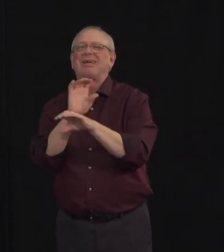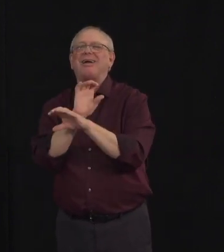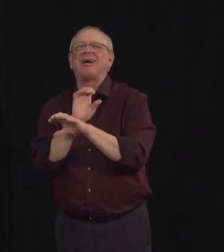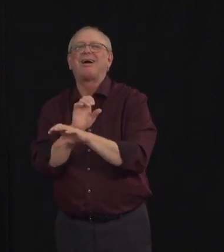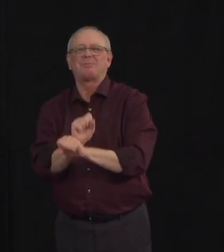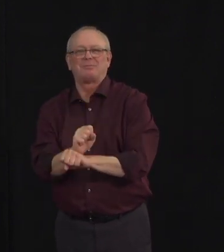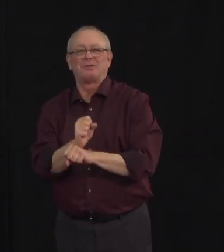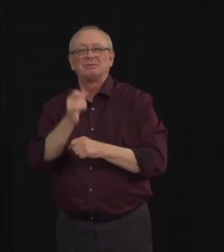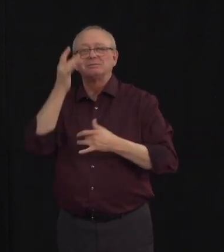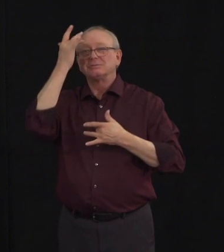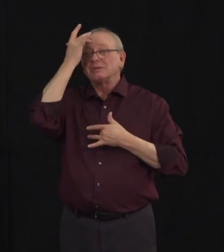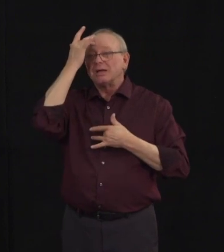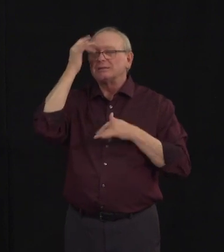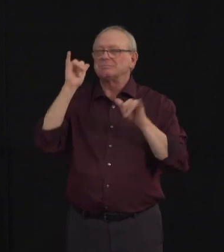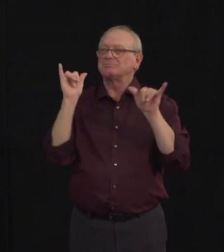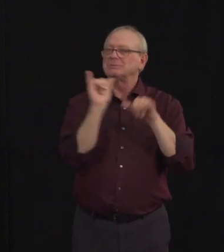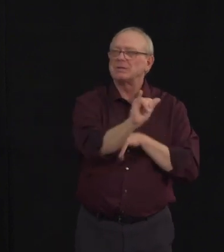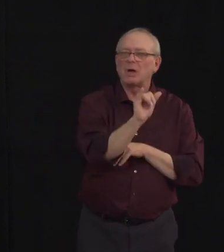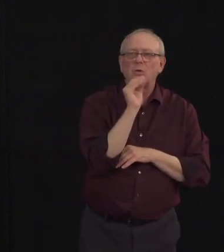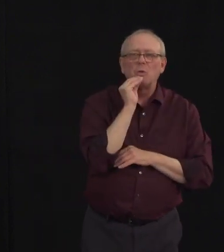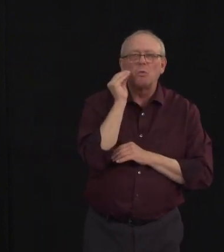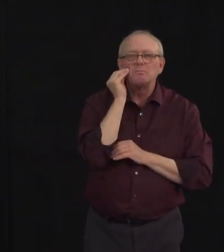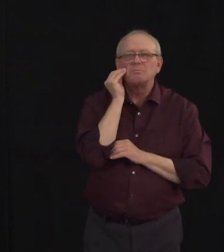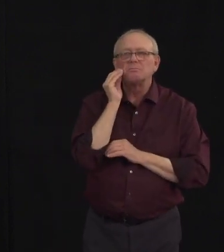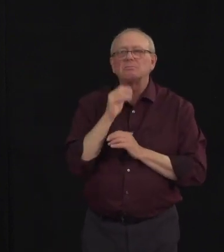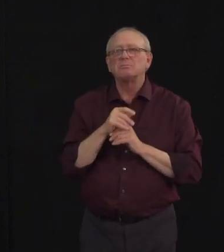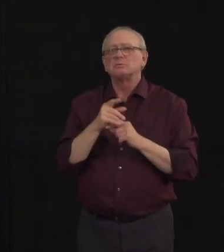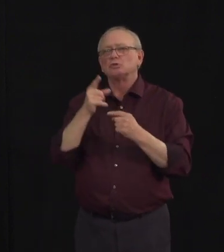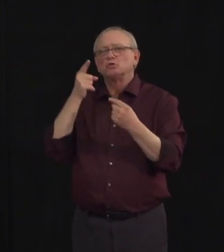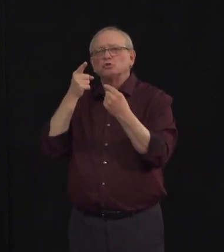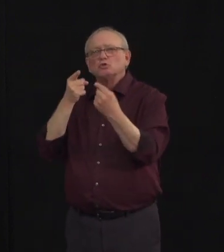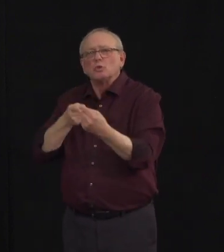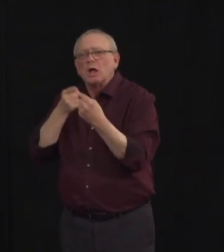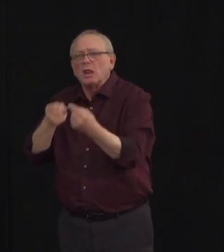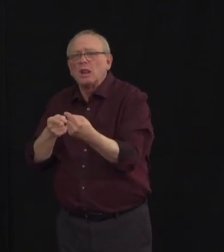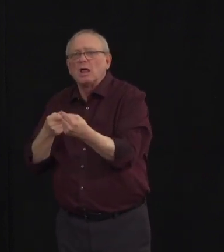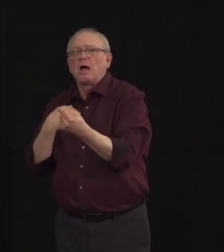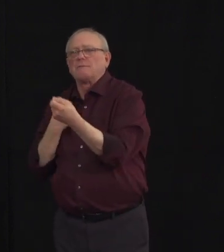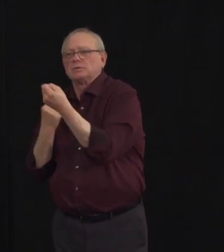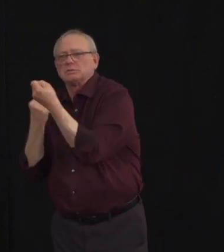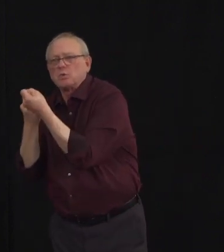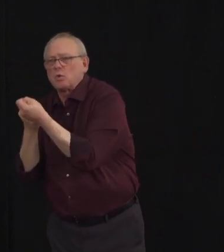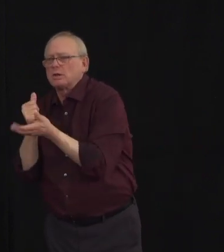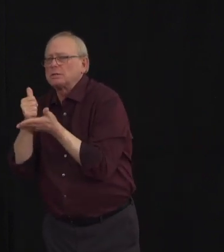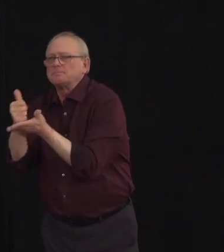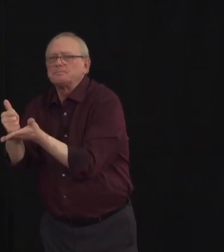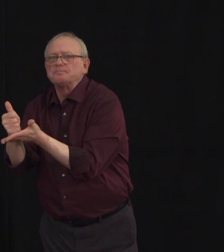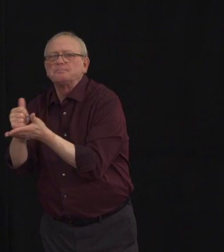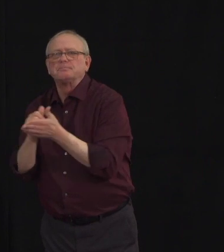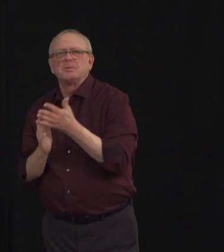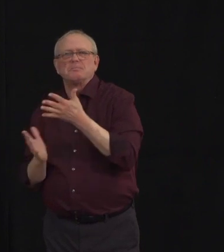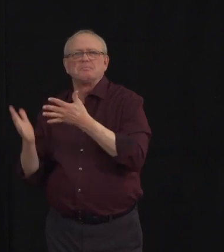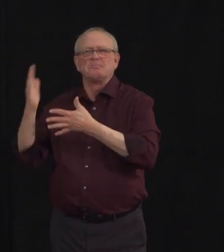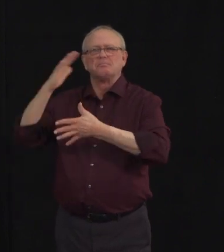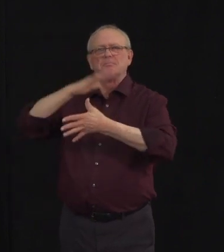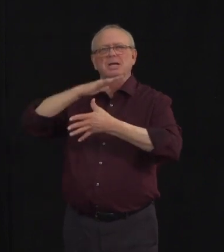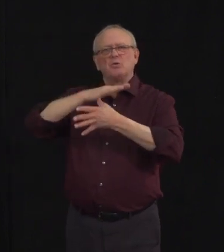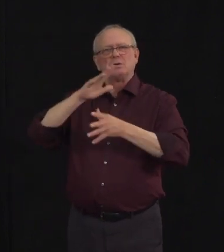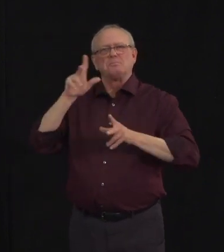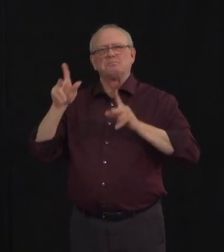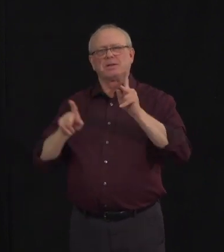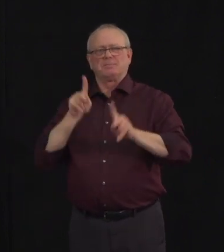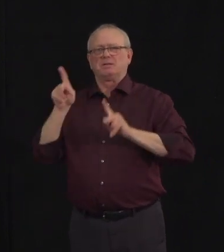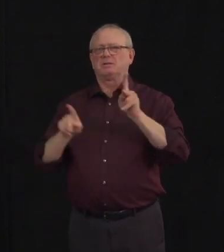prioritizing the health of others and our province as a whole. There is no going back from that. Thank you, and I'm happy to take